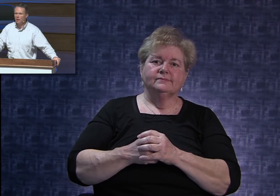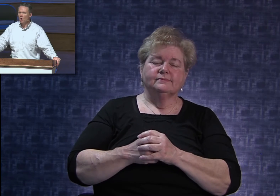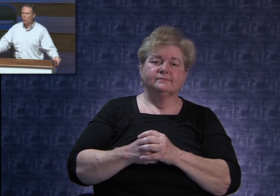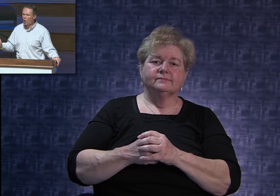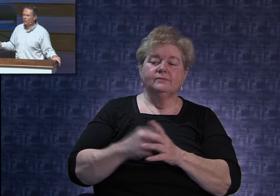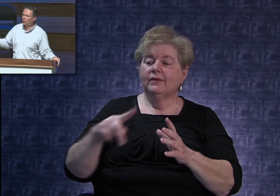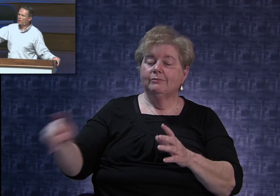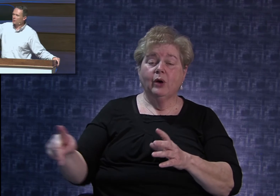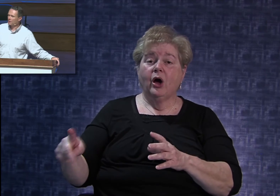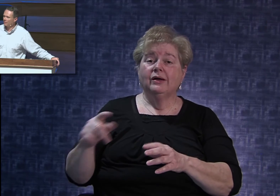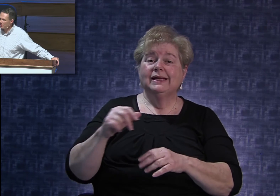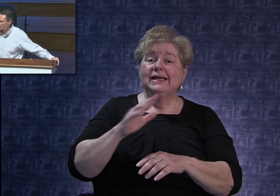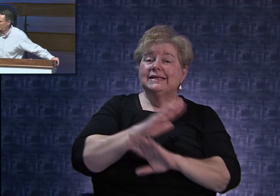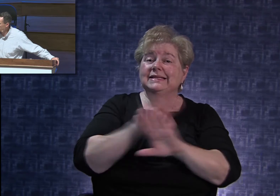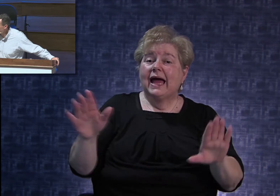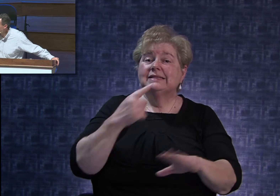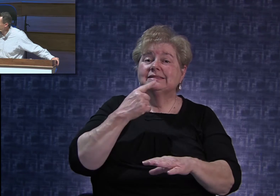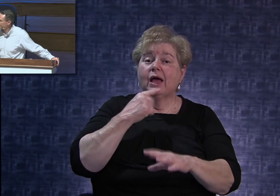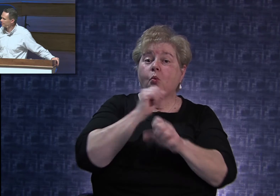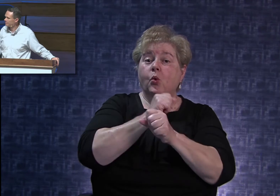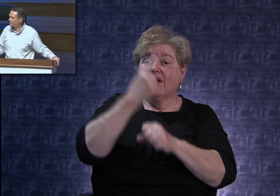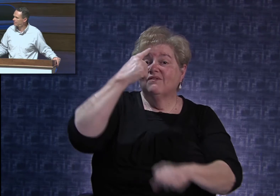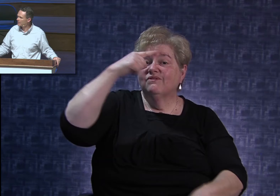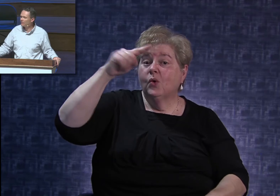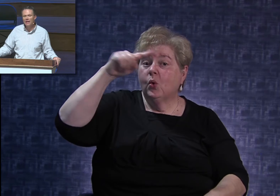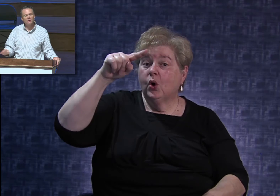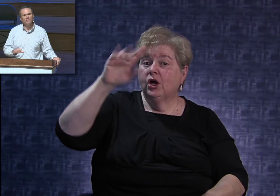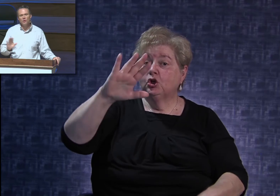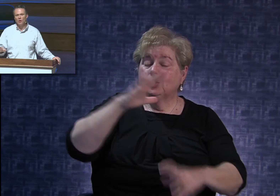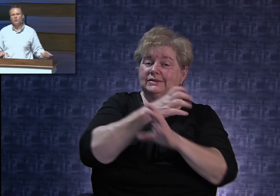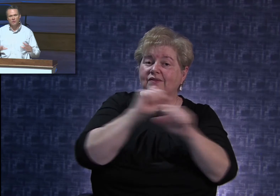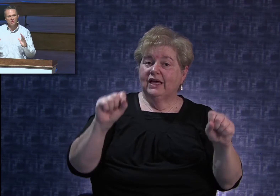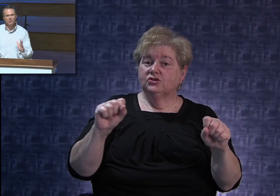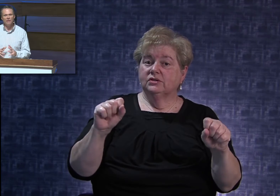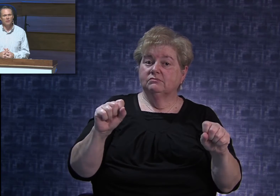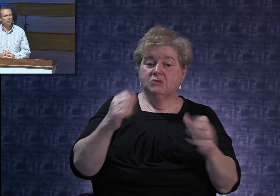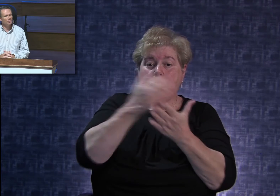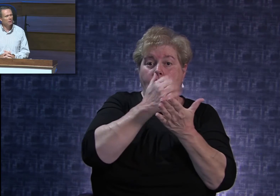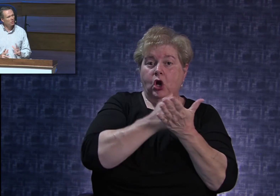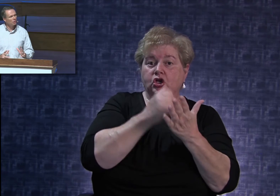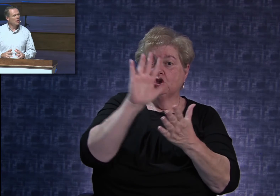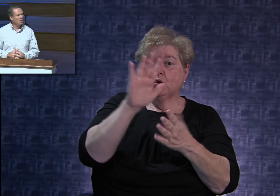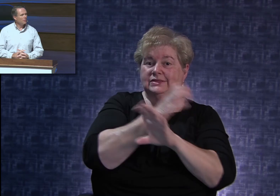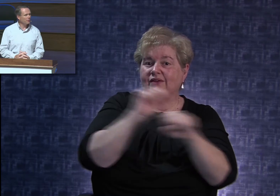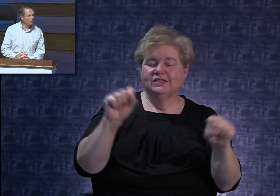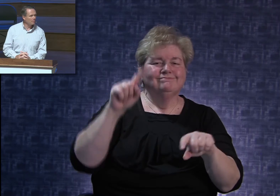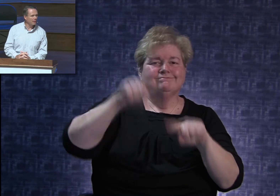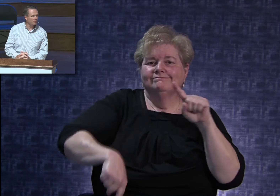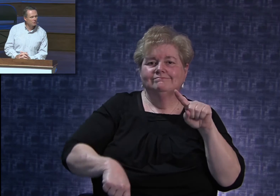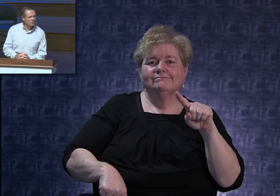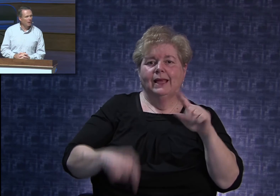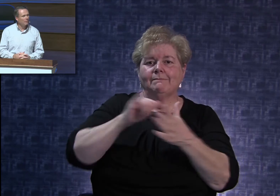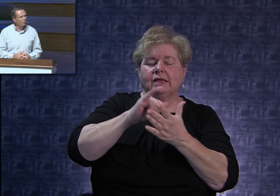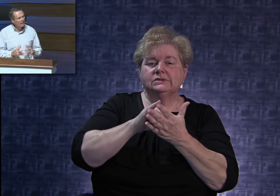not saying work for your salvation and achieve it. In fact, if you know church history even a little bit, you know that there have